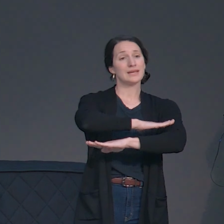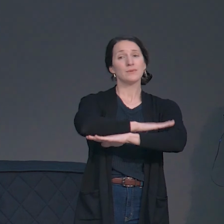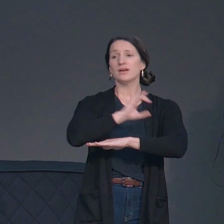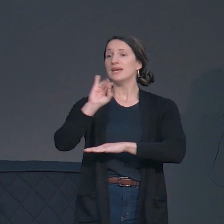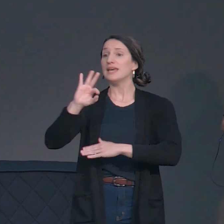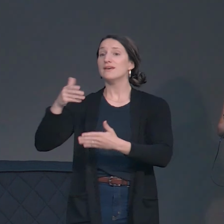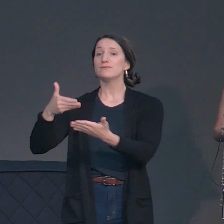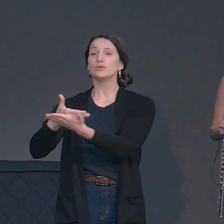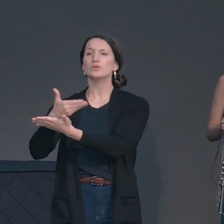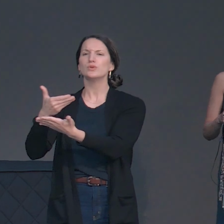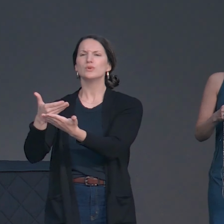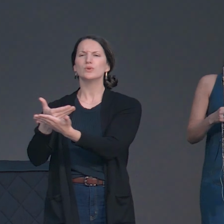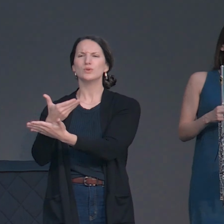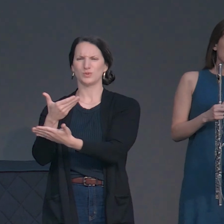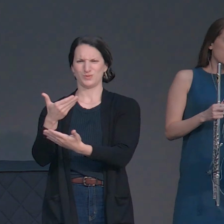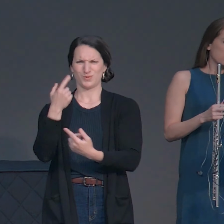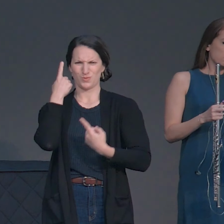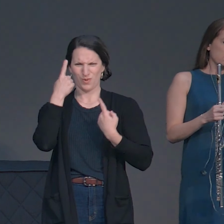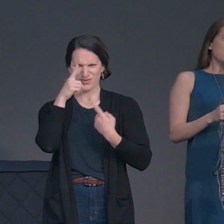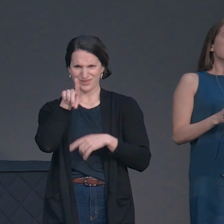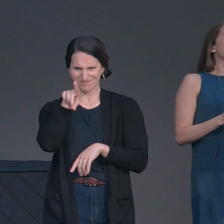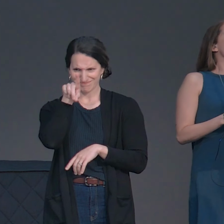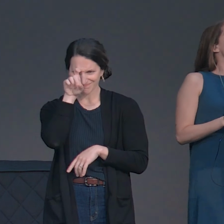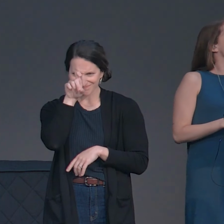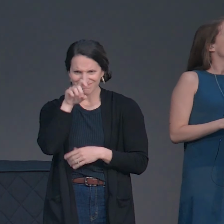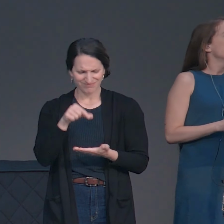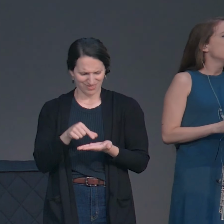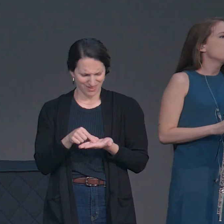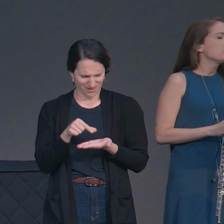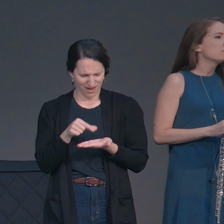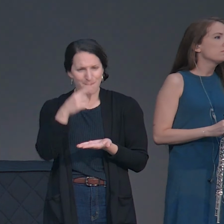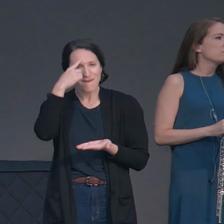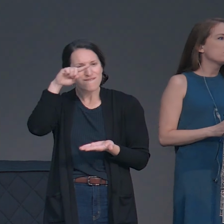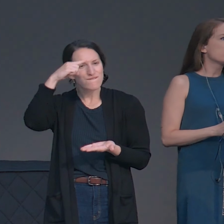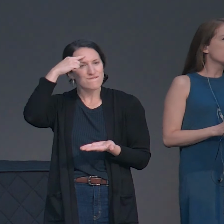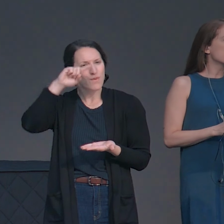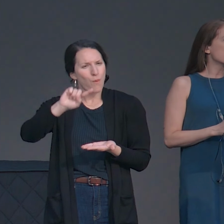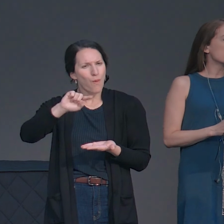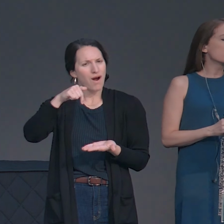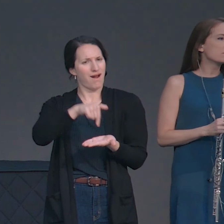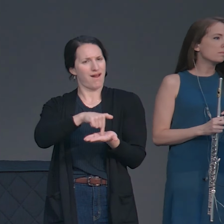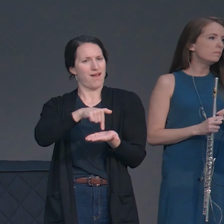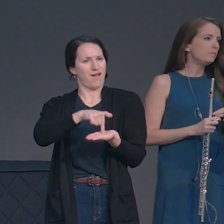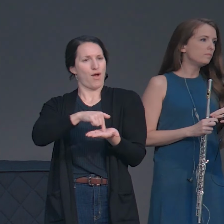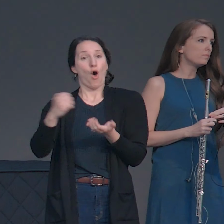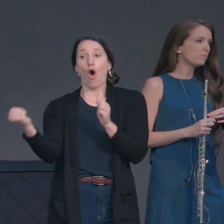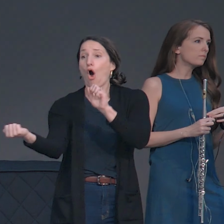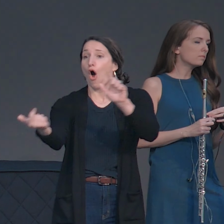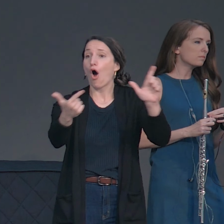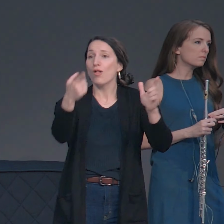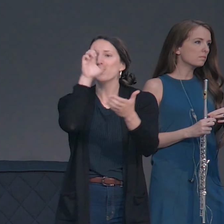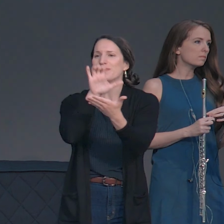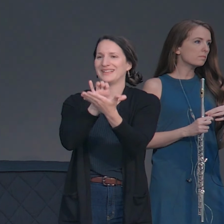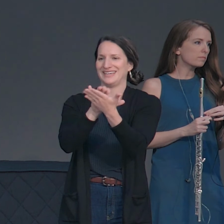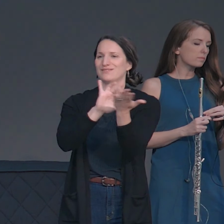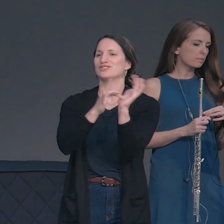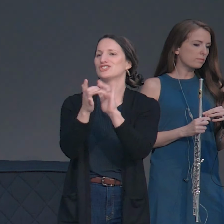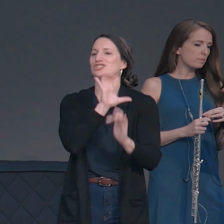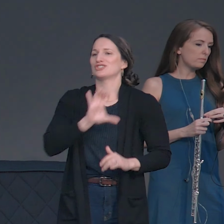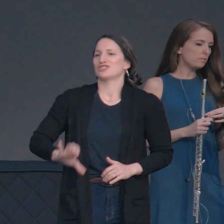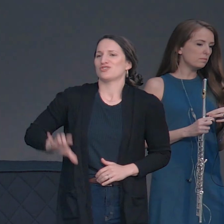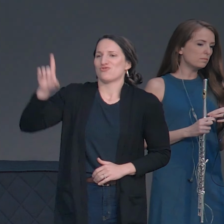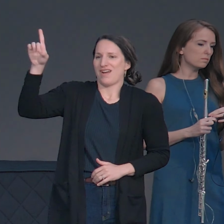wondering who this little cup is for. Well, it's for all who believe in Jesus Christ and have been saved by his